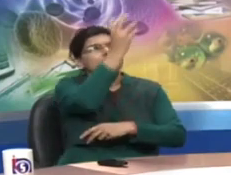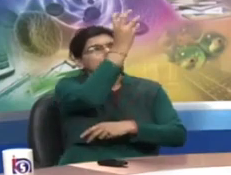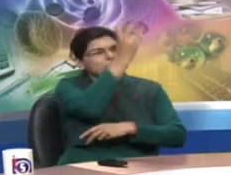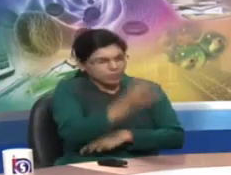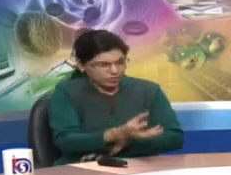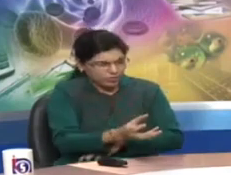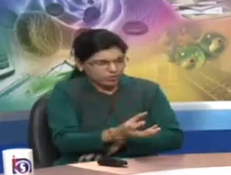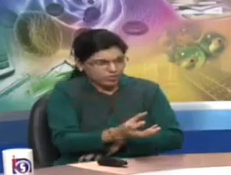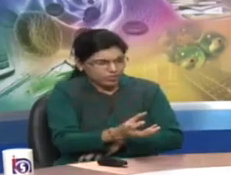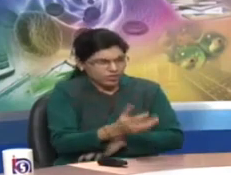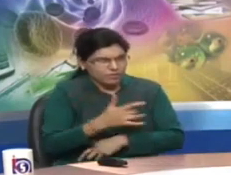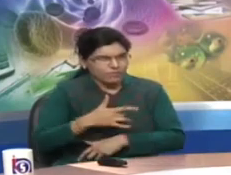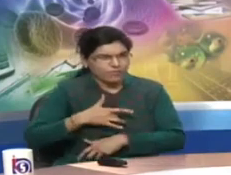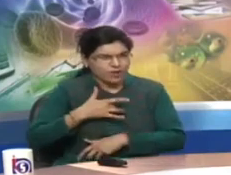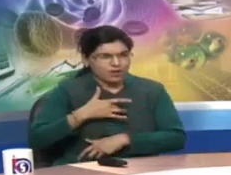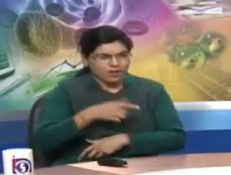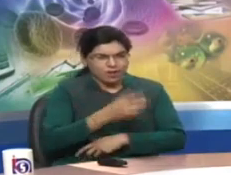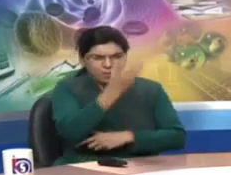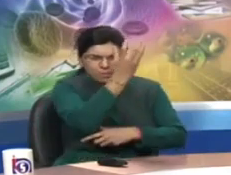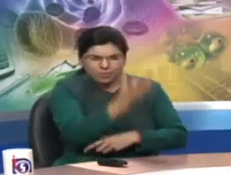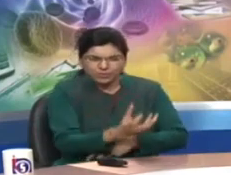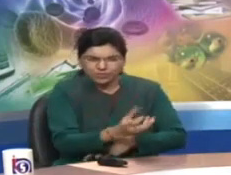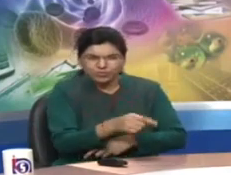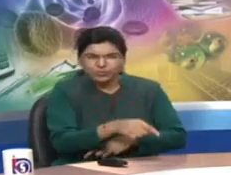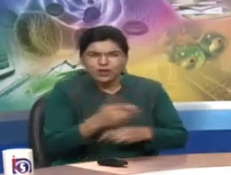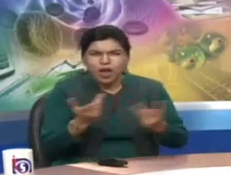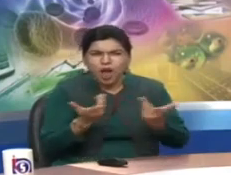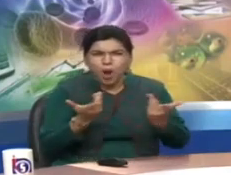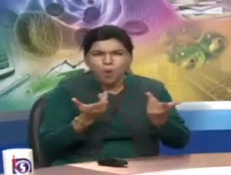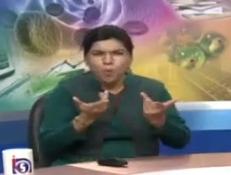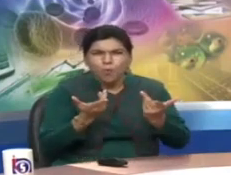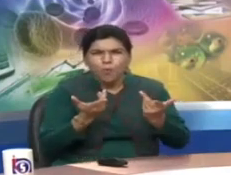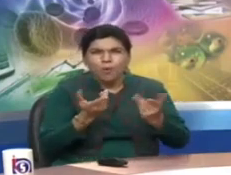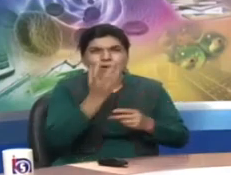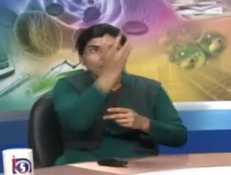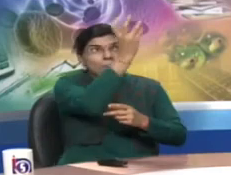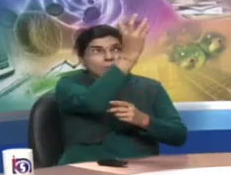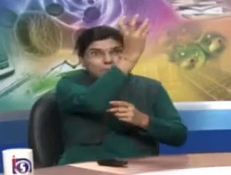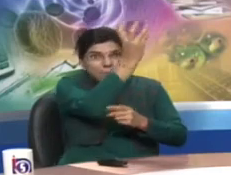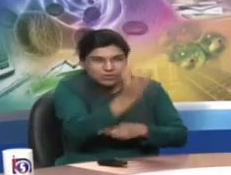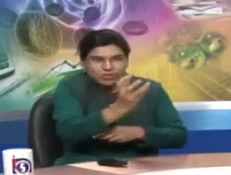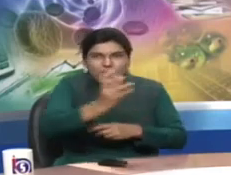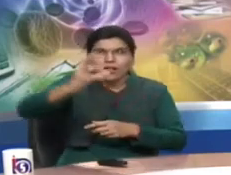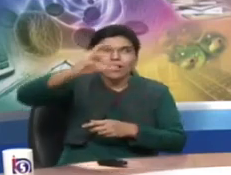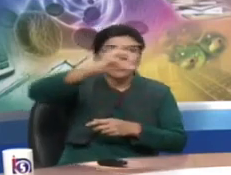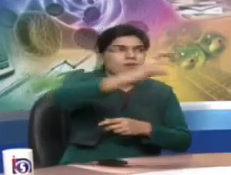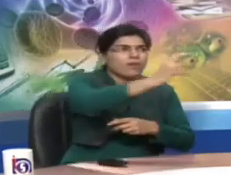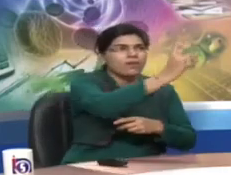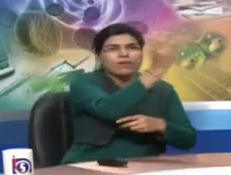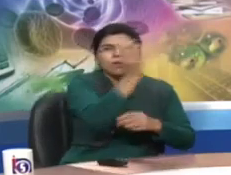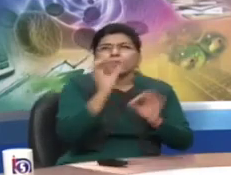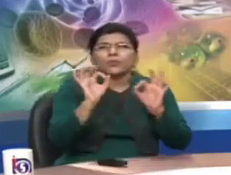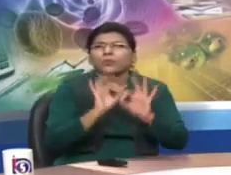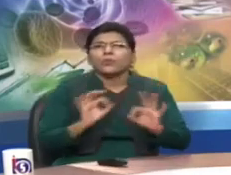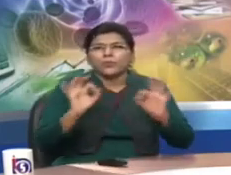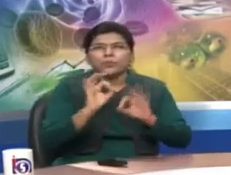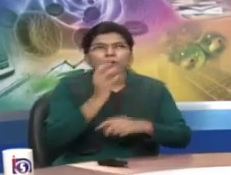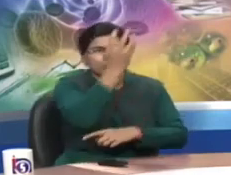the apple fell on his head, and he felt that while the apple was